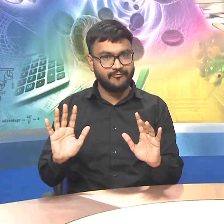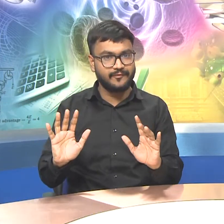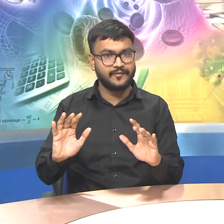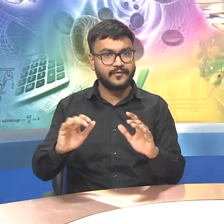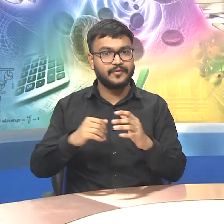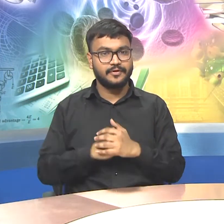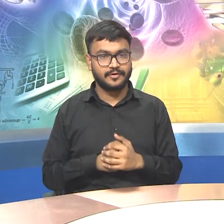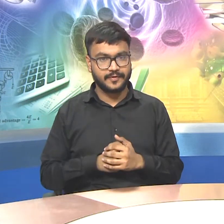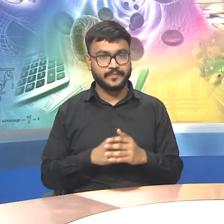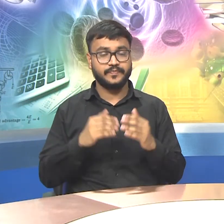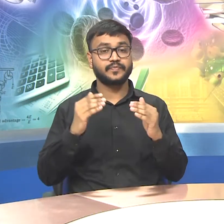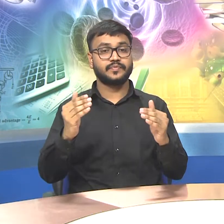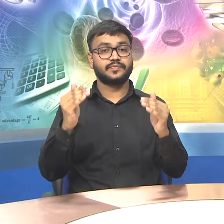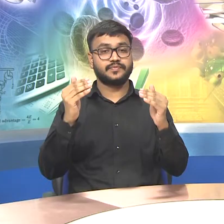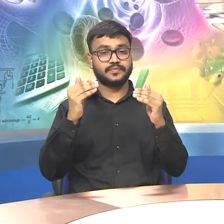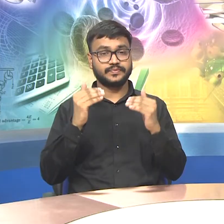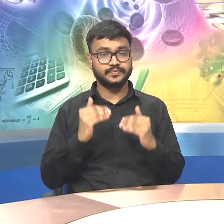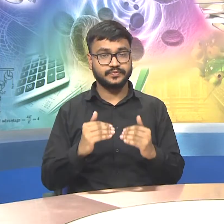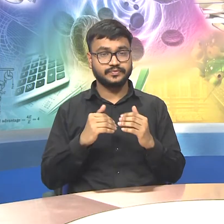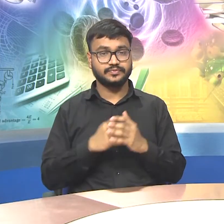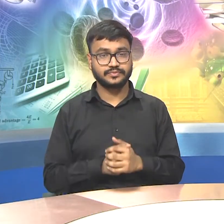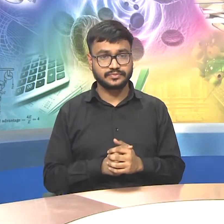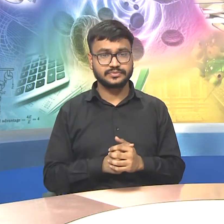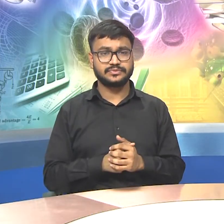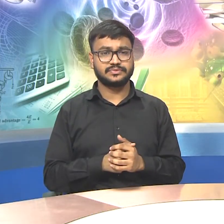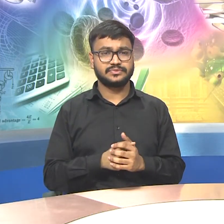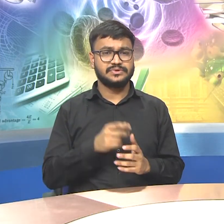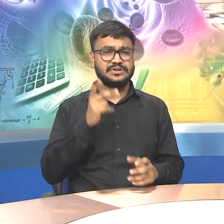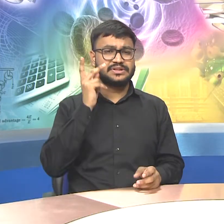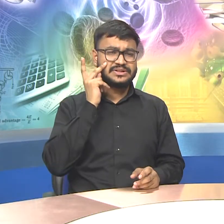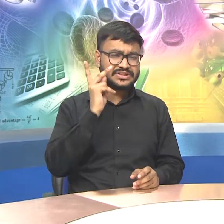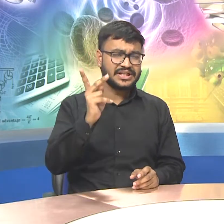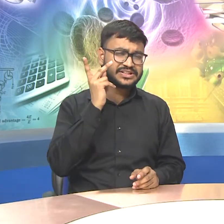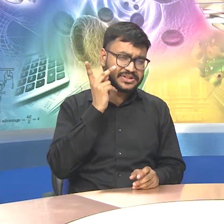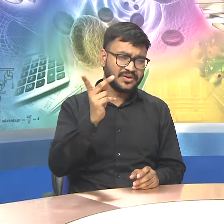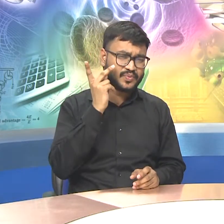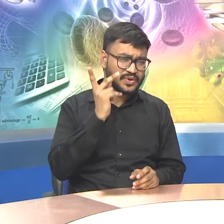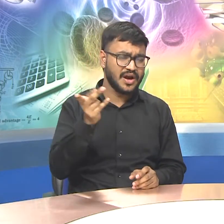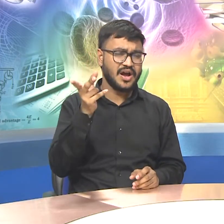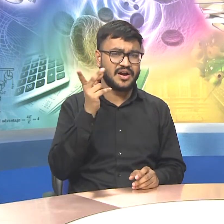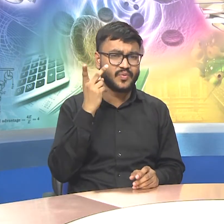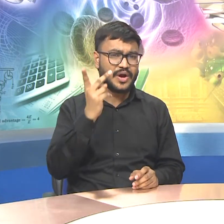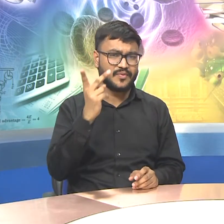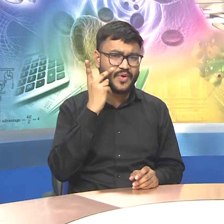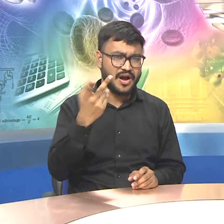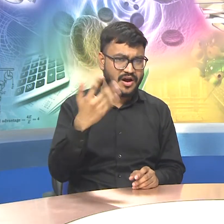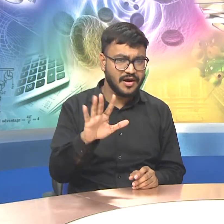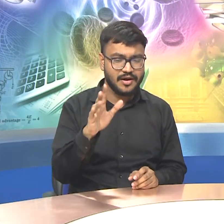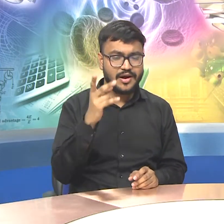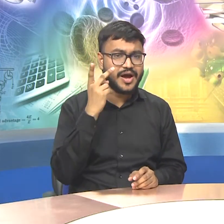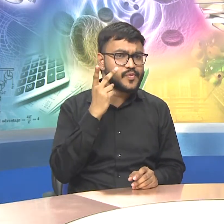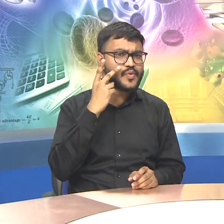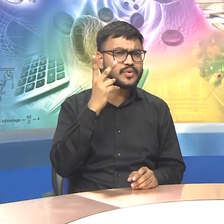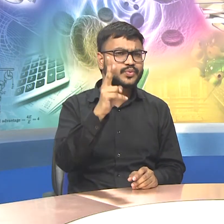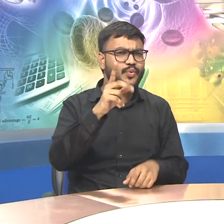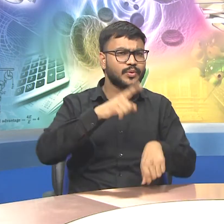So we repeating the sign of the pass again and again, it depicts the sign of the pass.